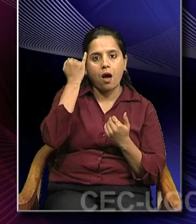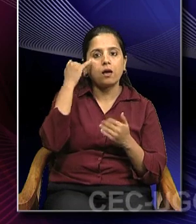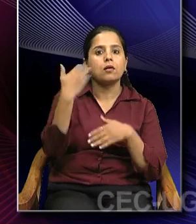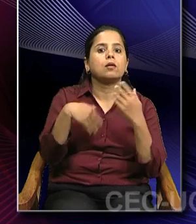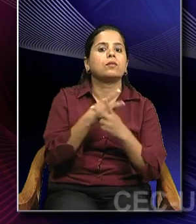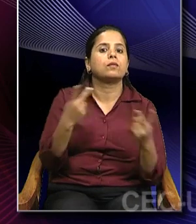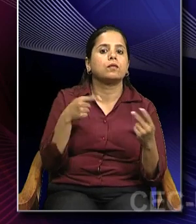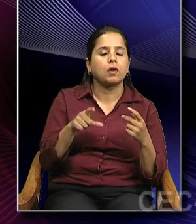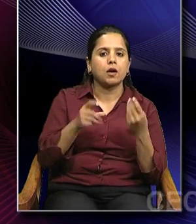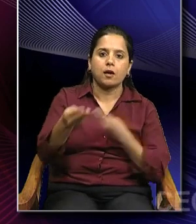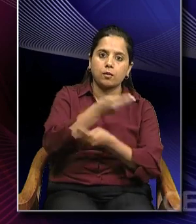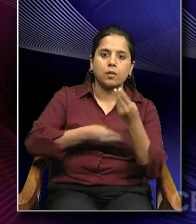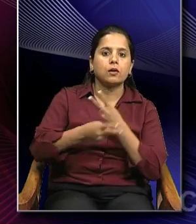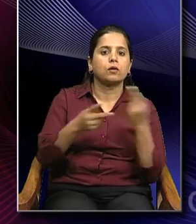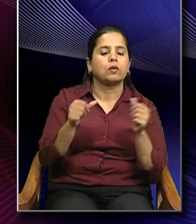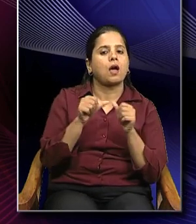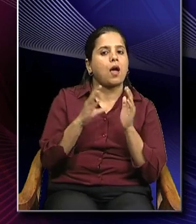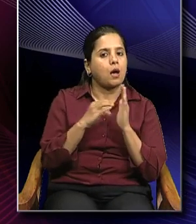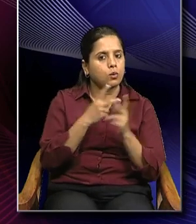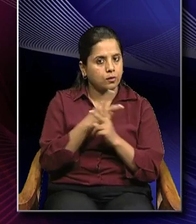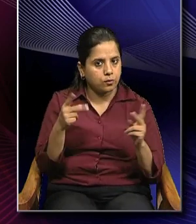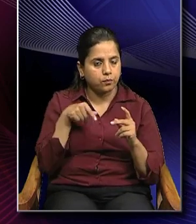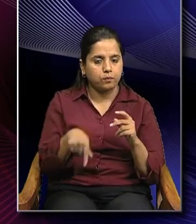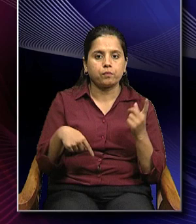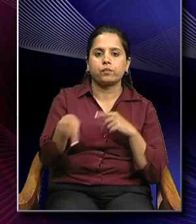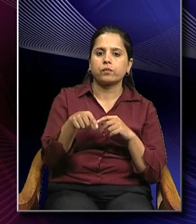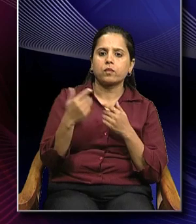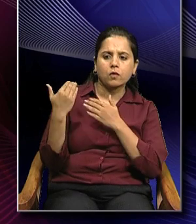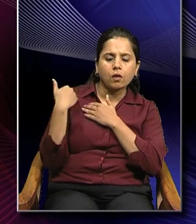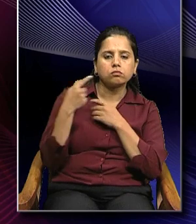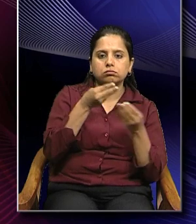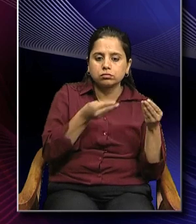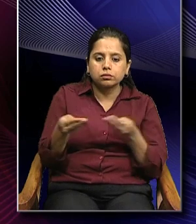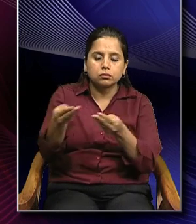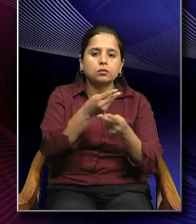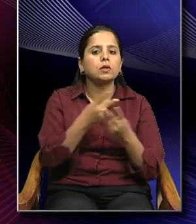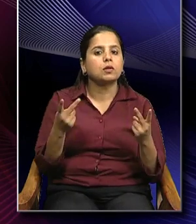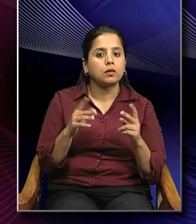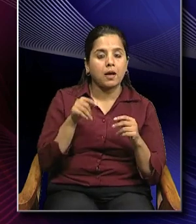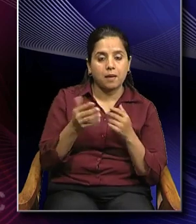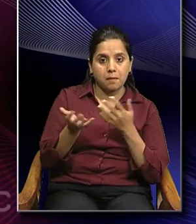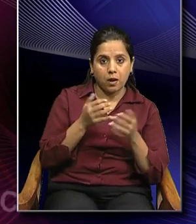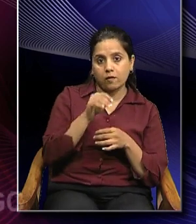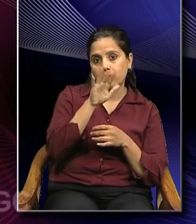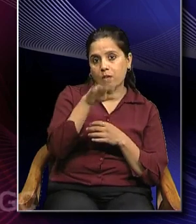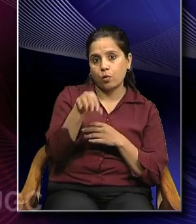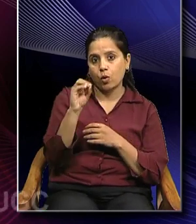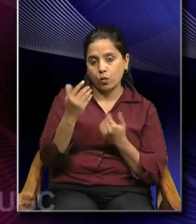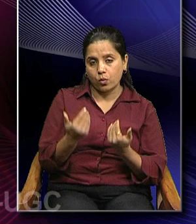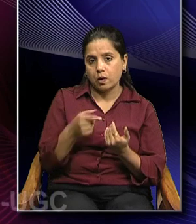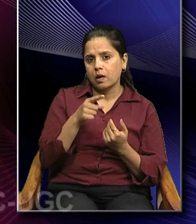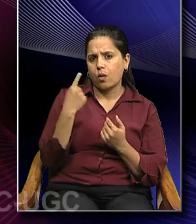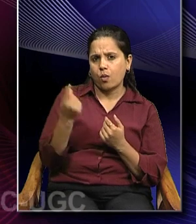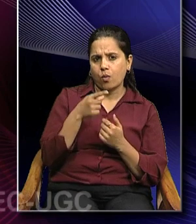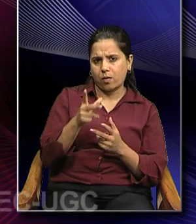to commercialization to advertisement to channels of distribution. So marketing 5.0 is not